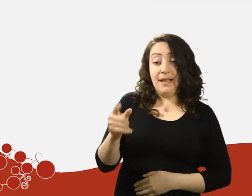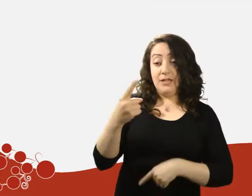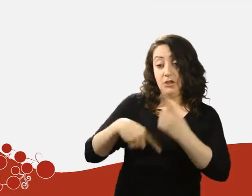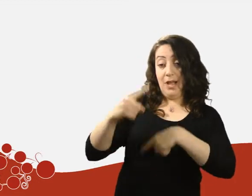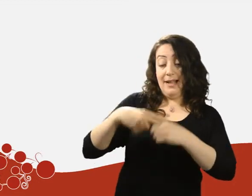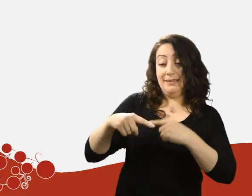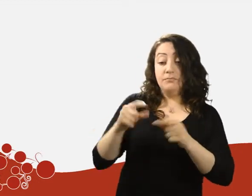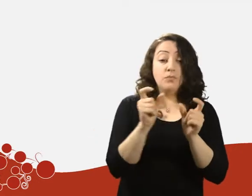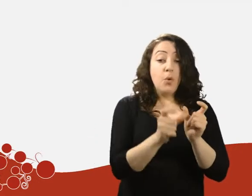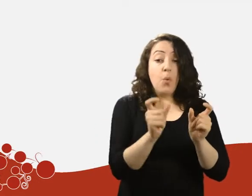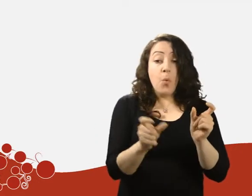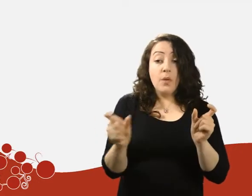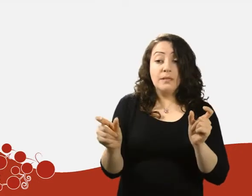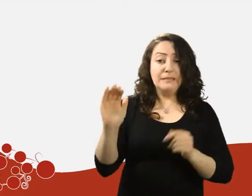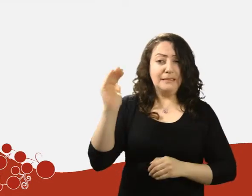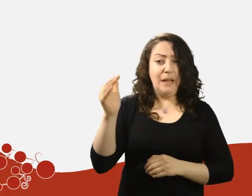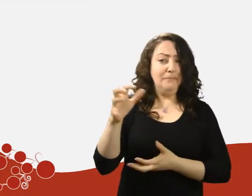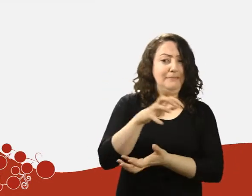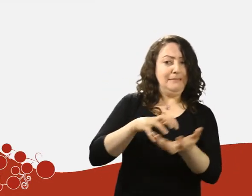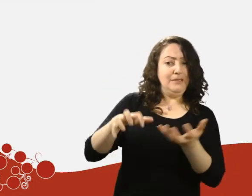and the word order can seem a bit confusing.